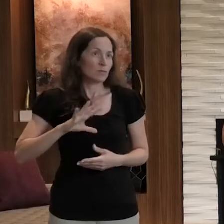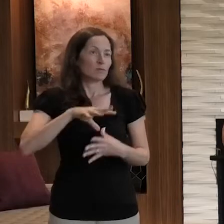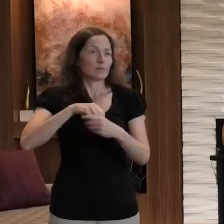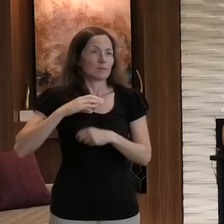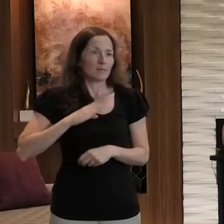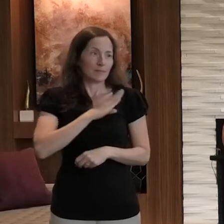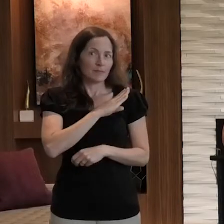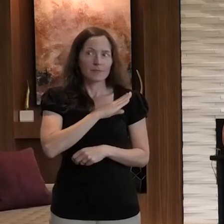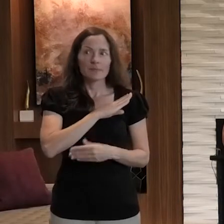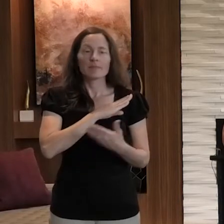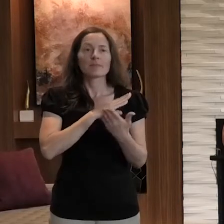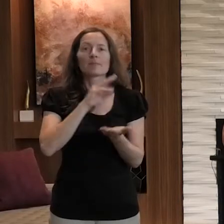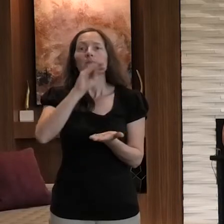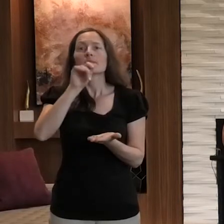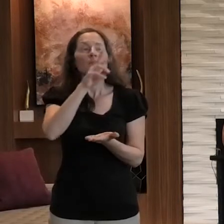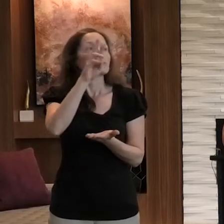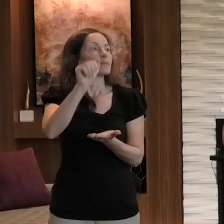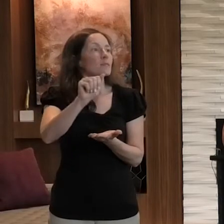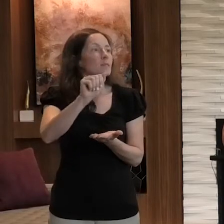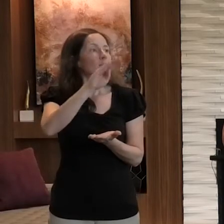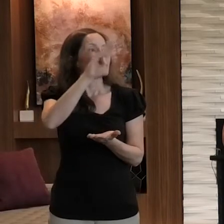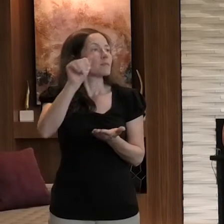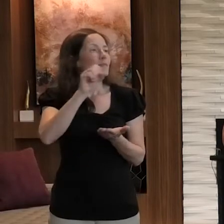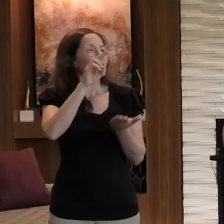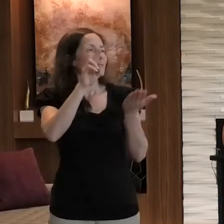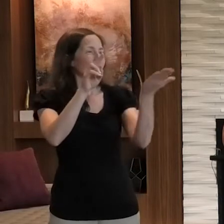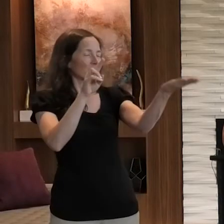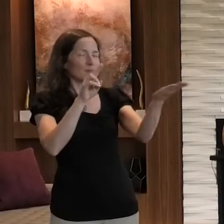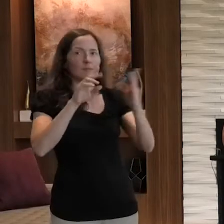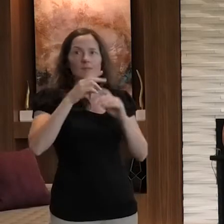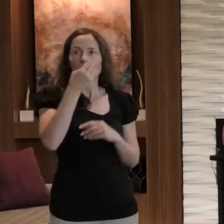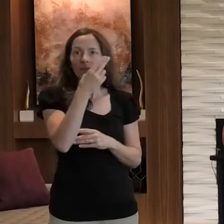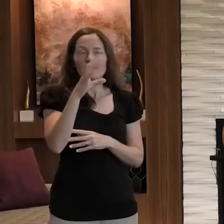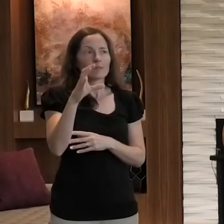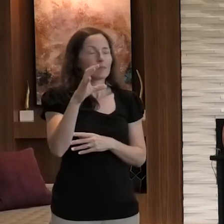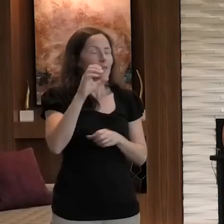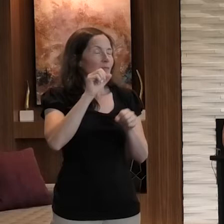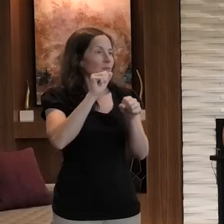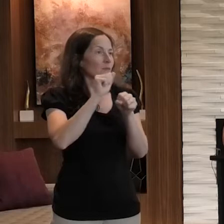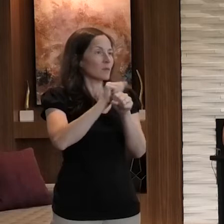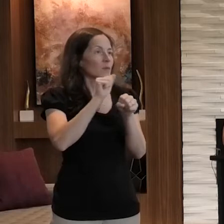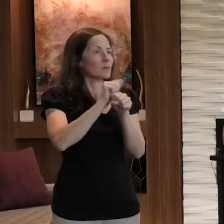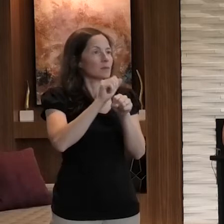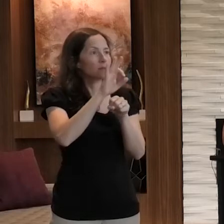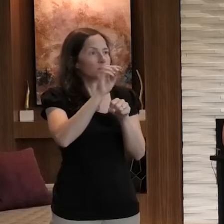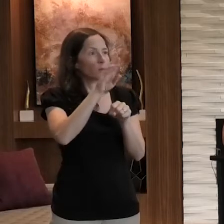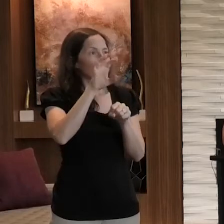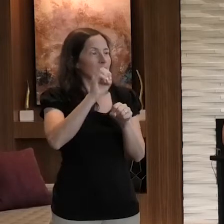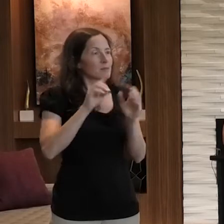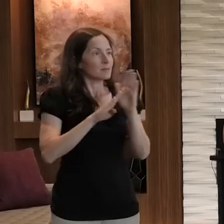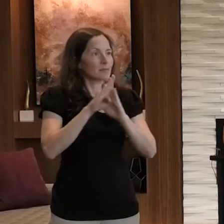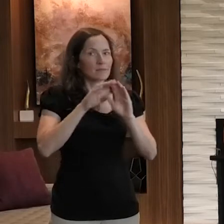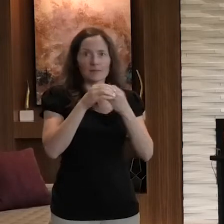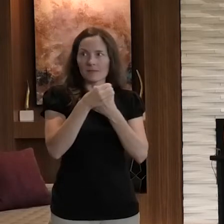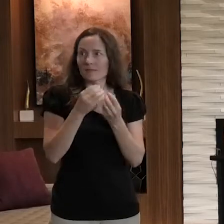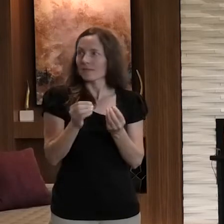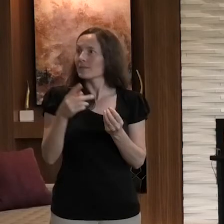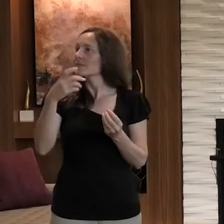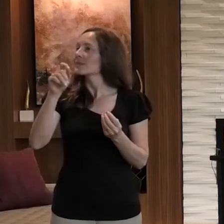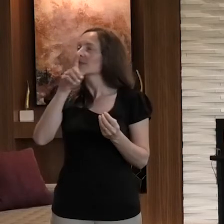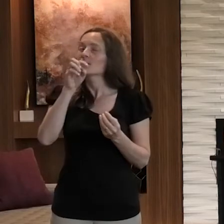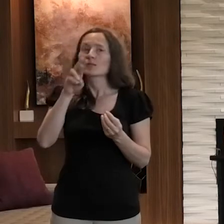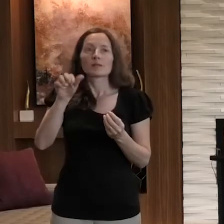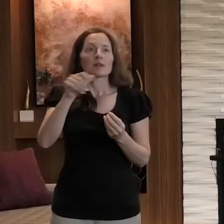right. We have Mitra Basu from the Howard County Workforce Development Office. Peter Engel with